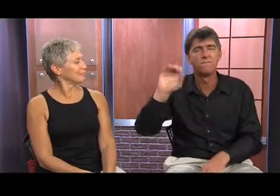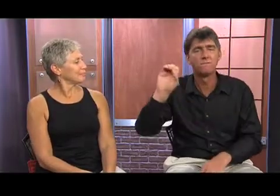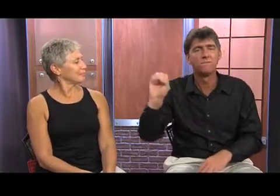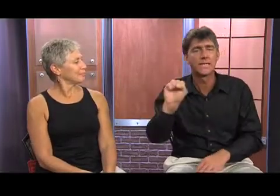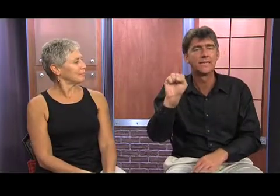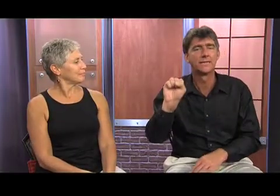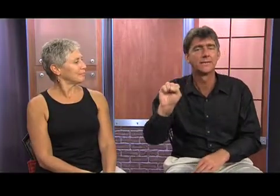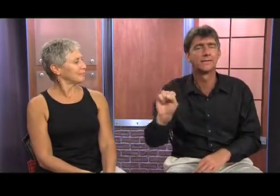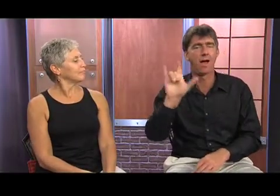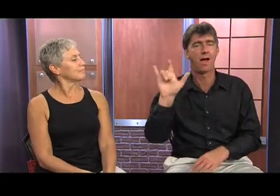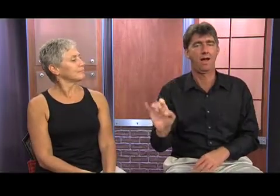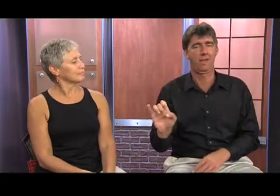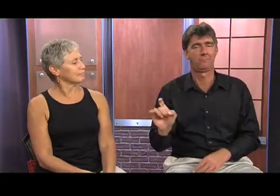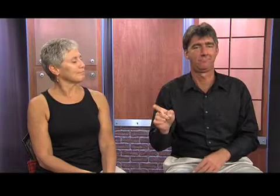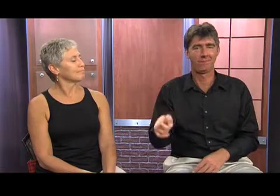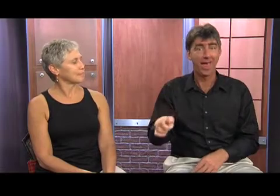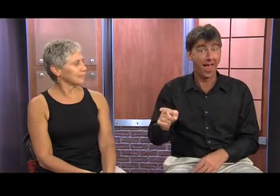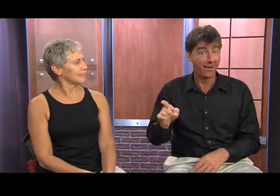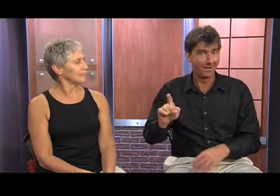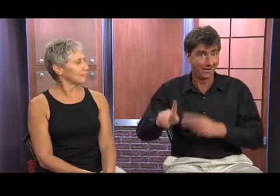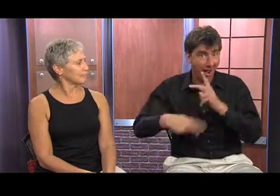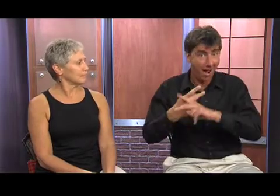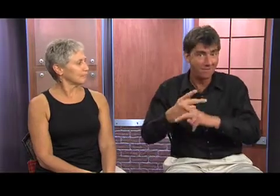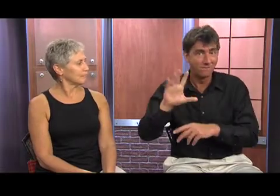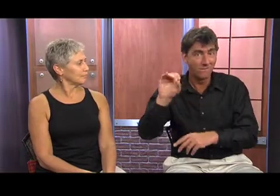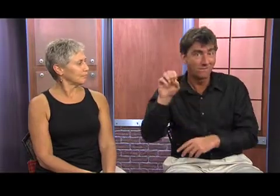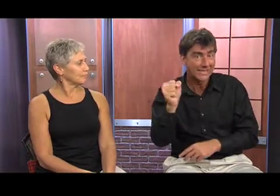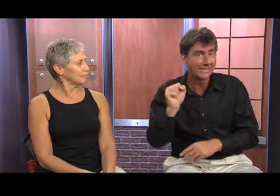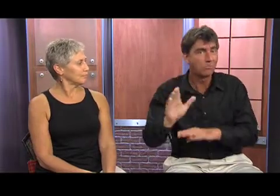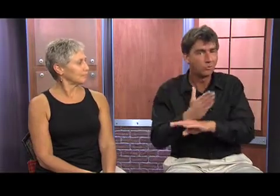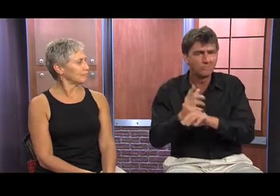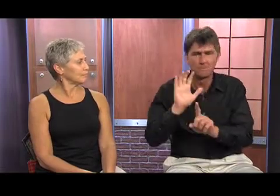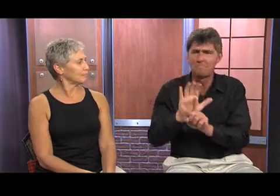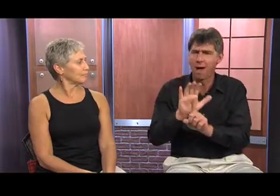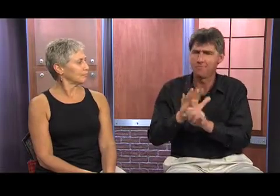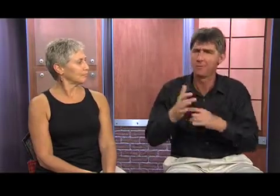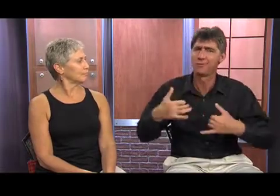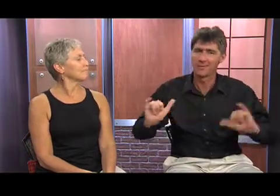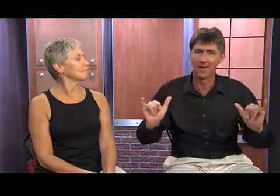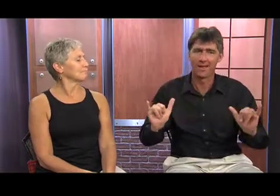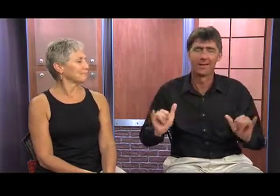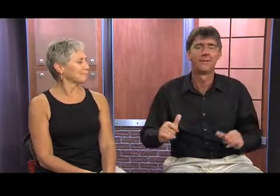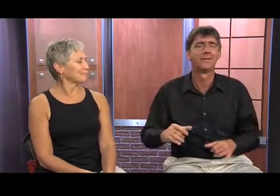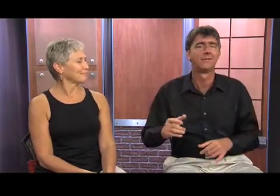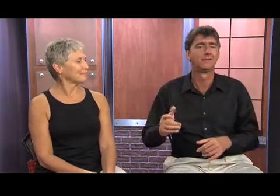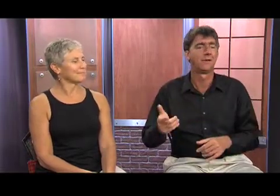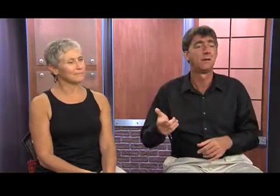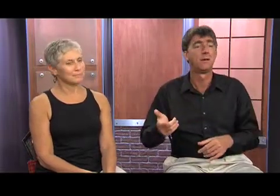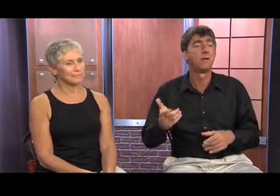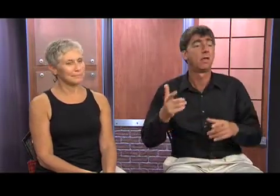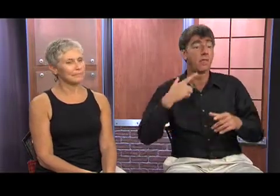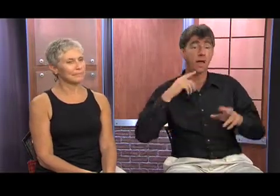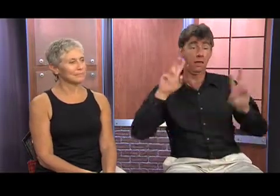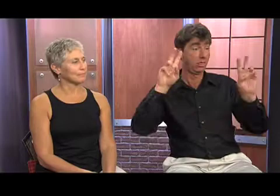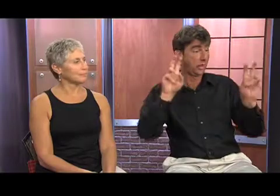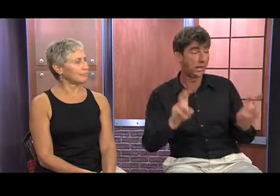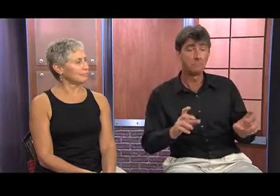is still quite popular today, and these themes of diversity are